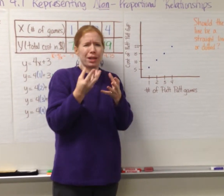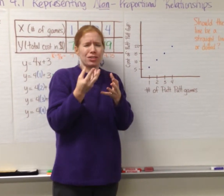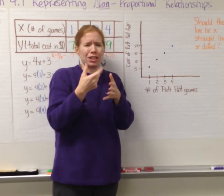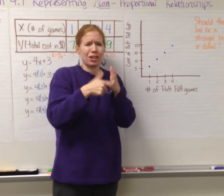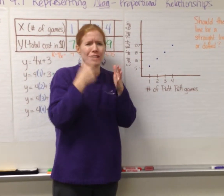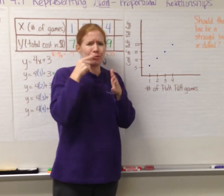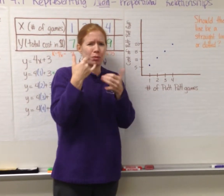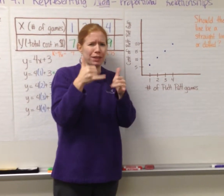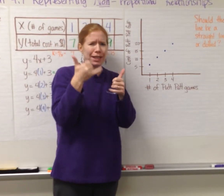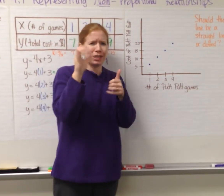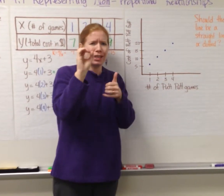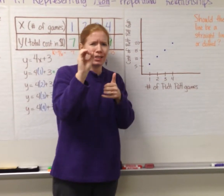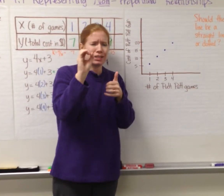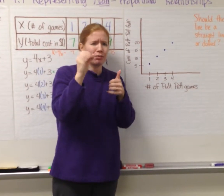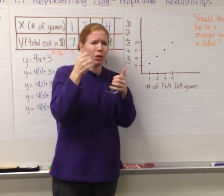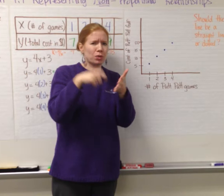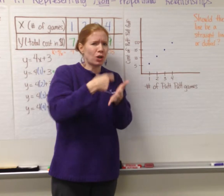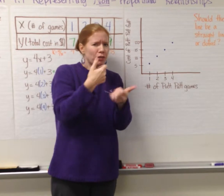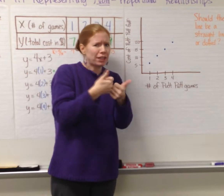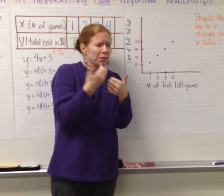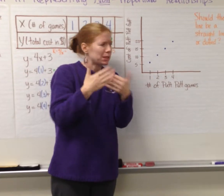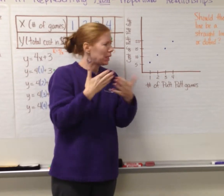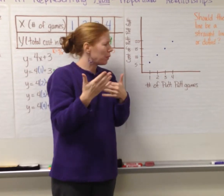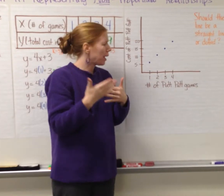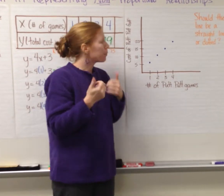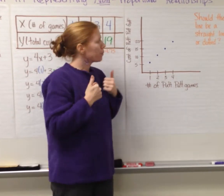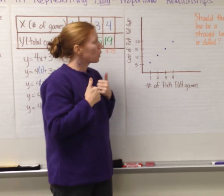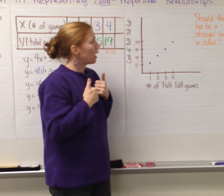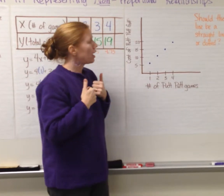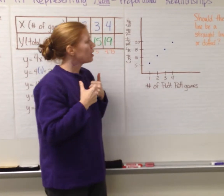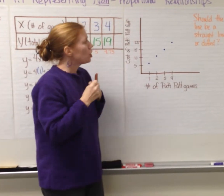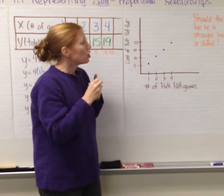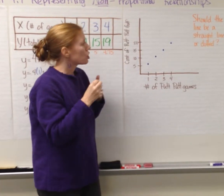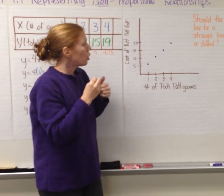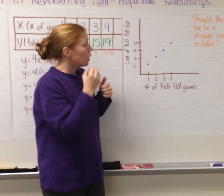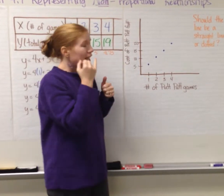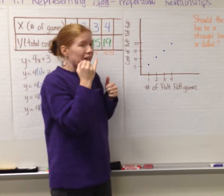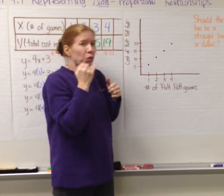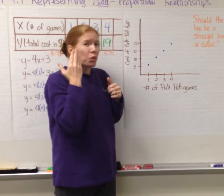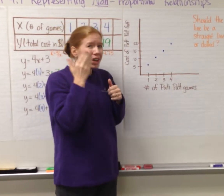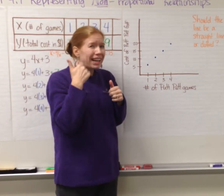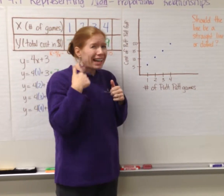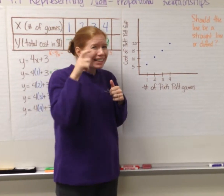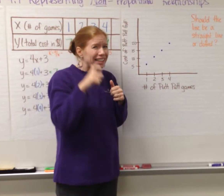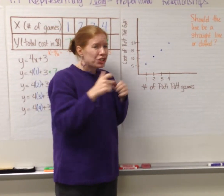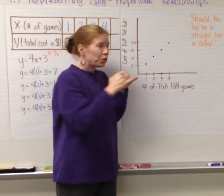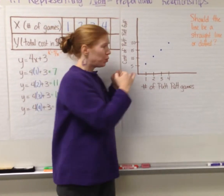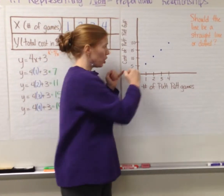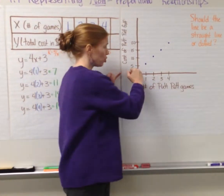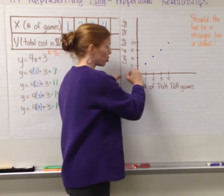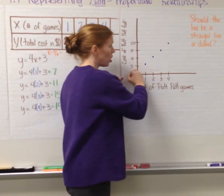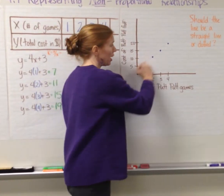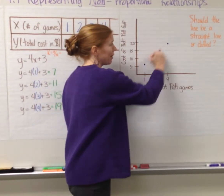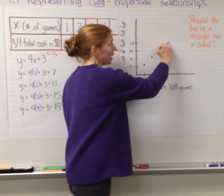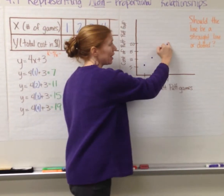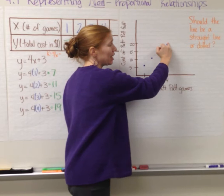much it costs for playing 0 golf games anyway, okay? So would I need to draw a line